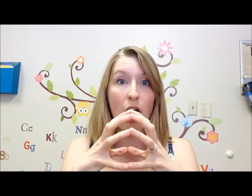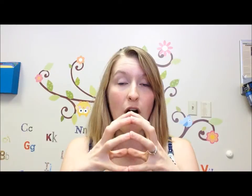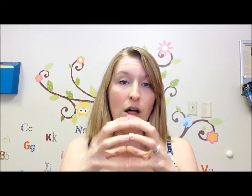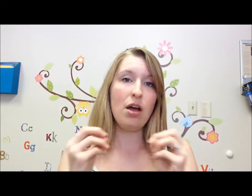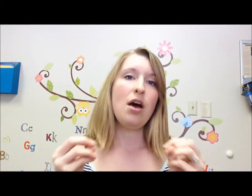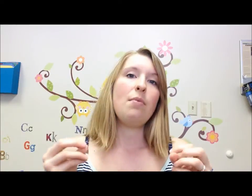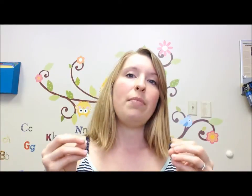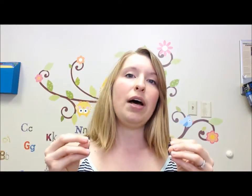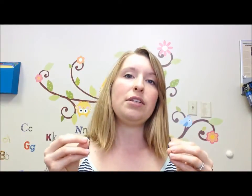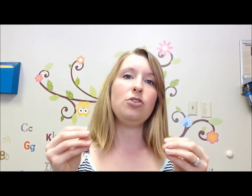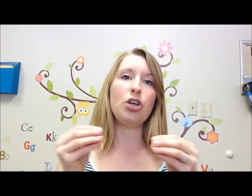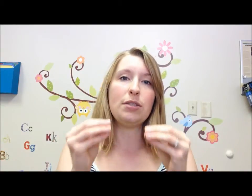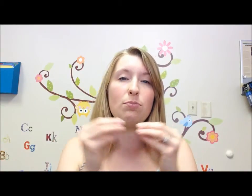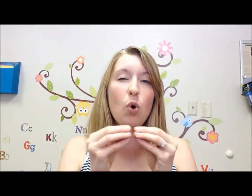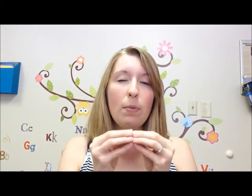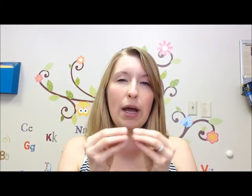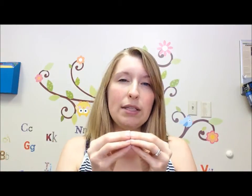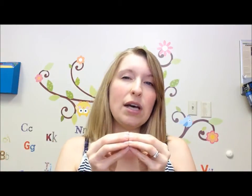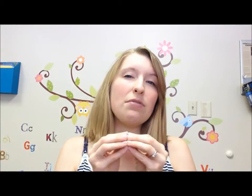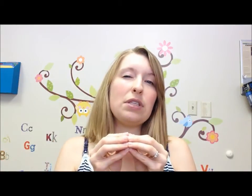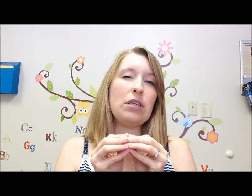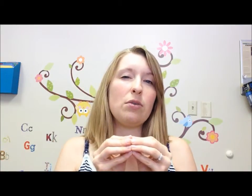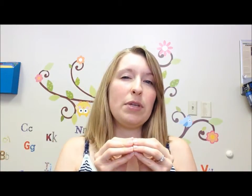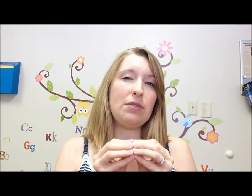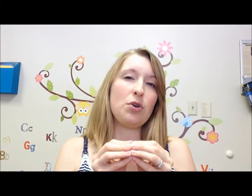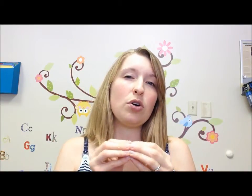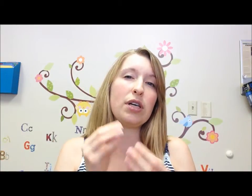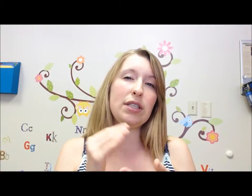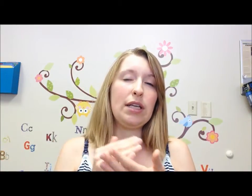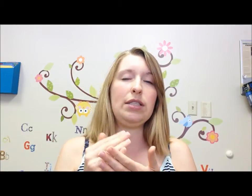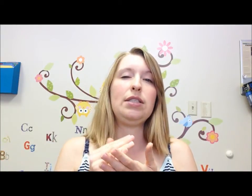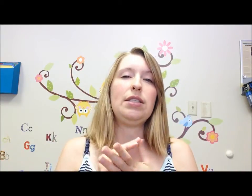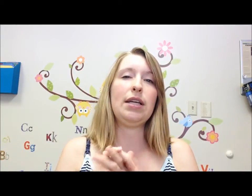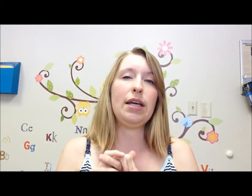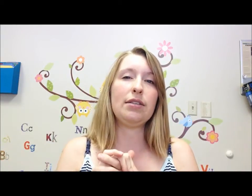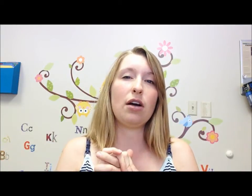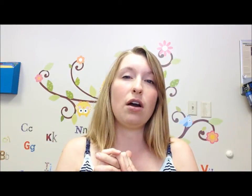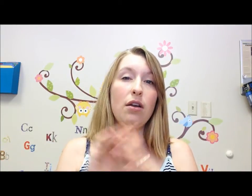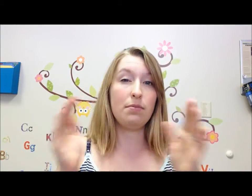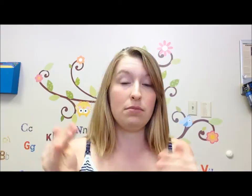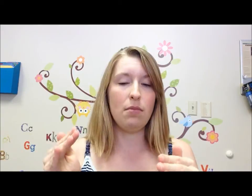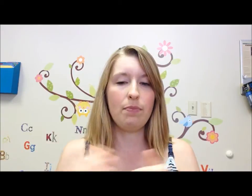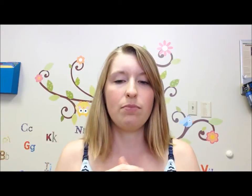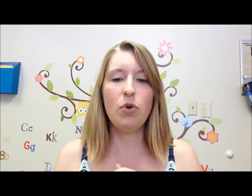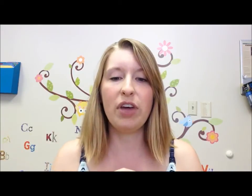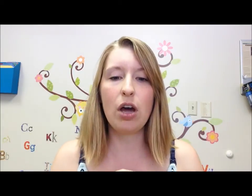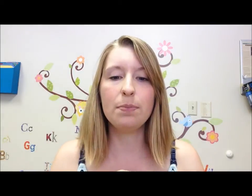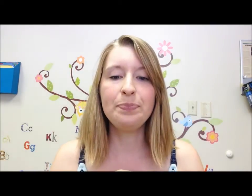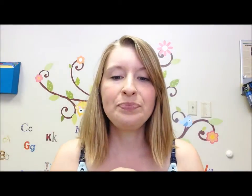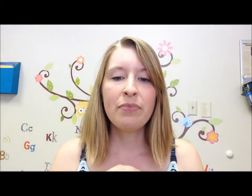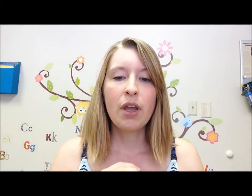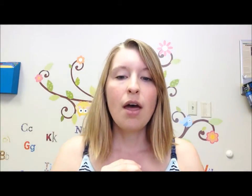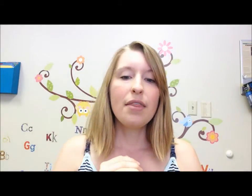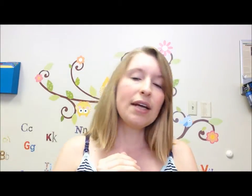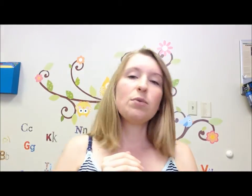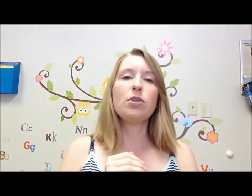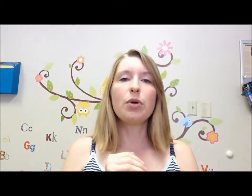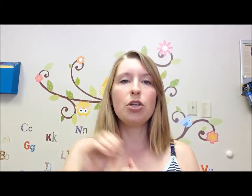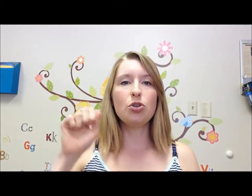ball, but just more by itself is a little bit difficult because kids tend to get stuck on it. Moving on. The next ones we're going to do